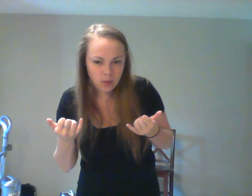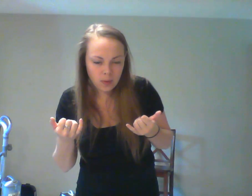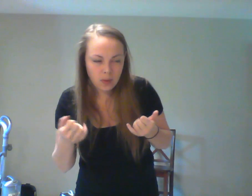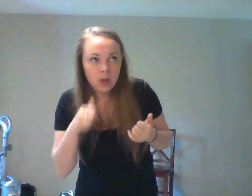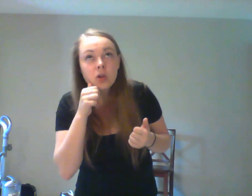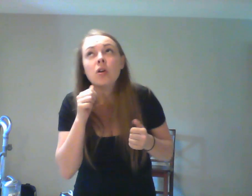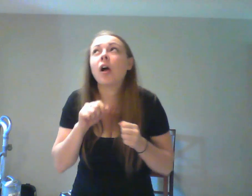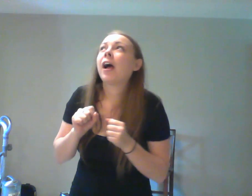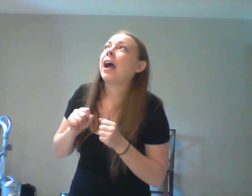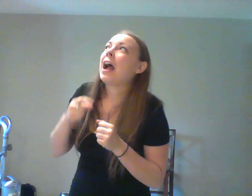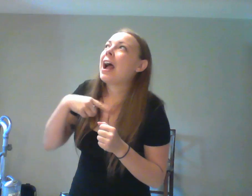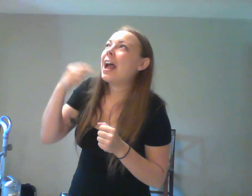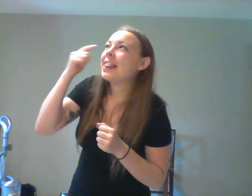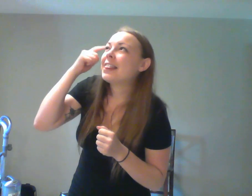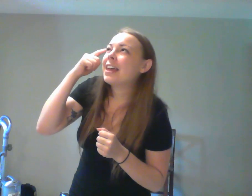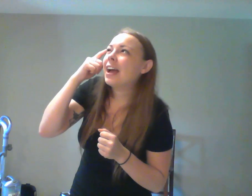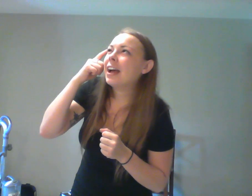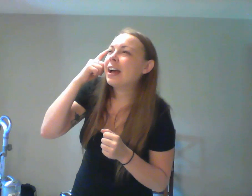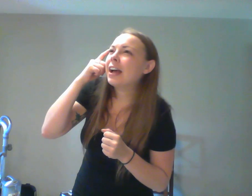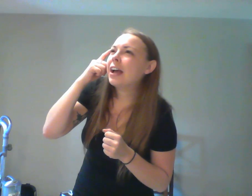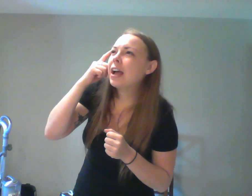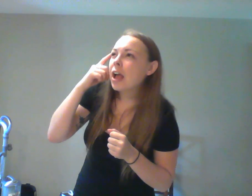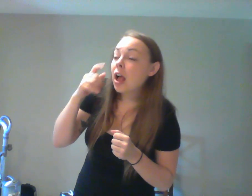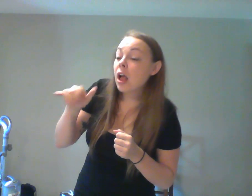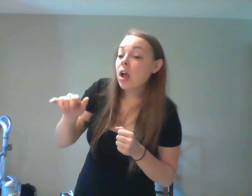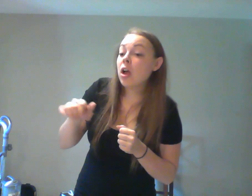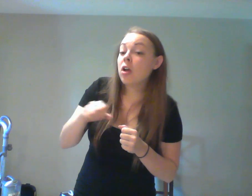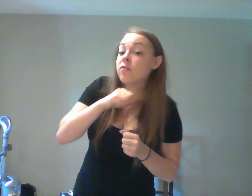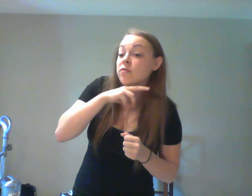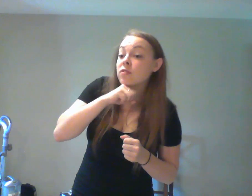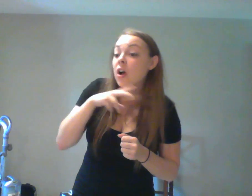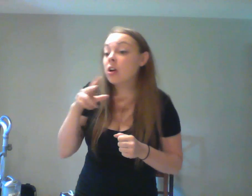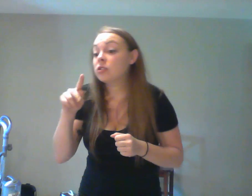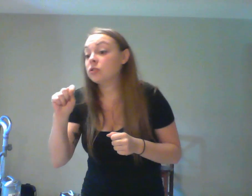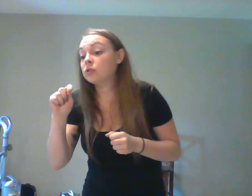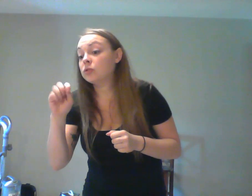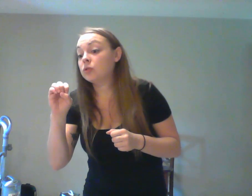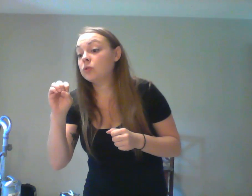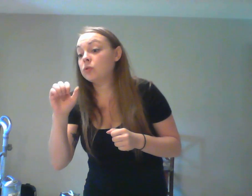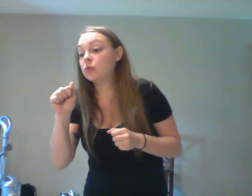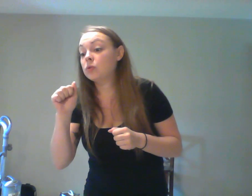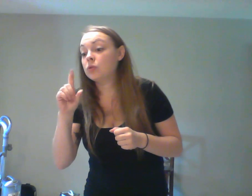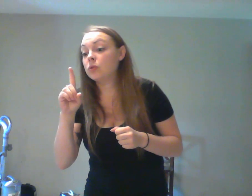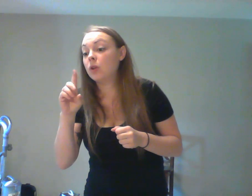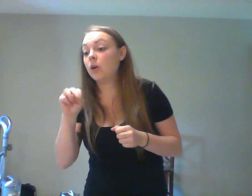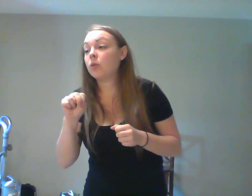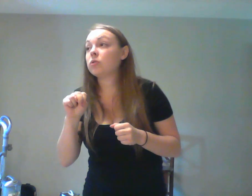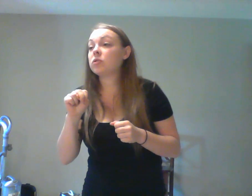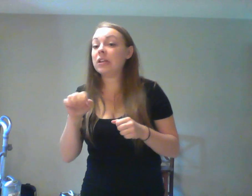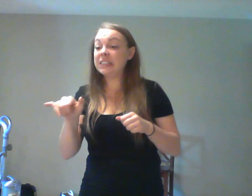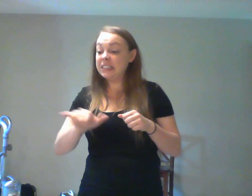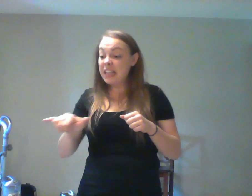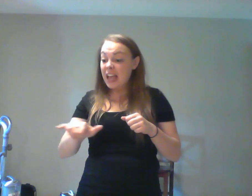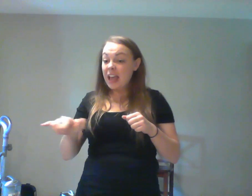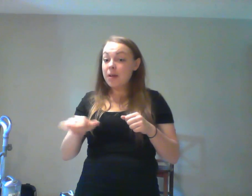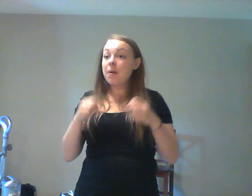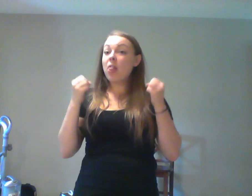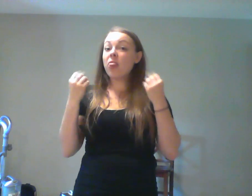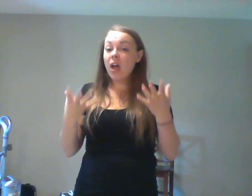toads actually have more in common than they have in differences. Have you found any details that support that yet? Do